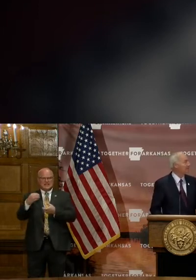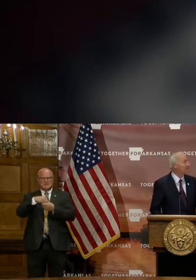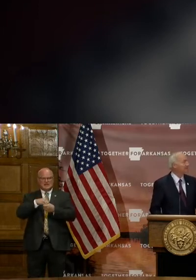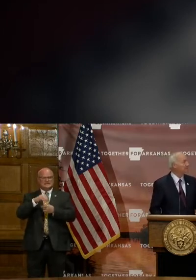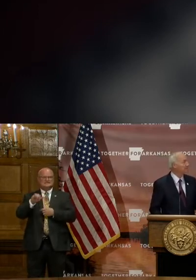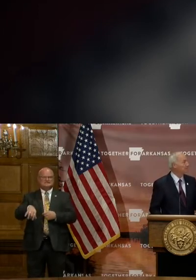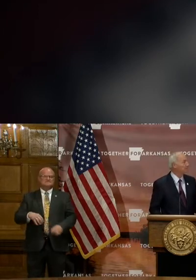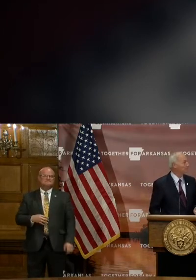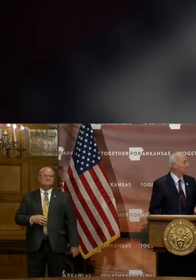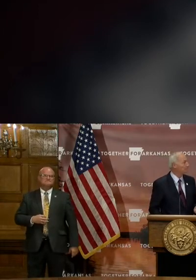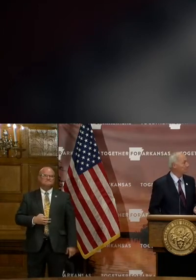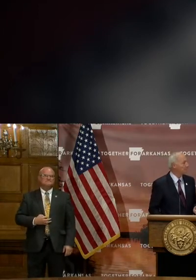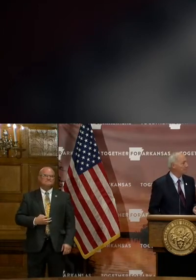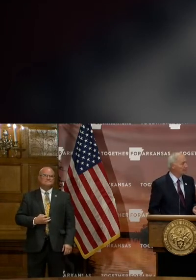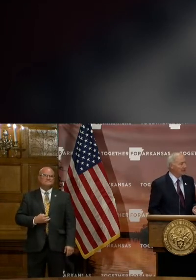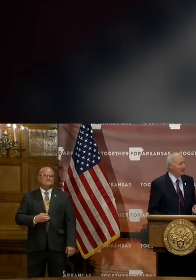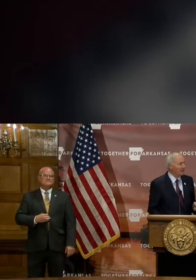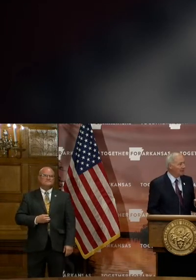from that.